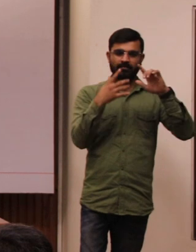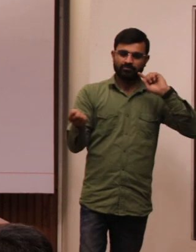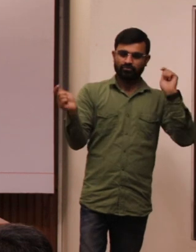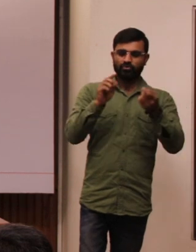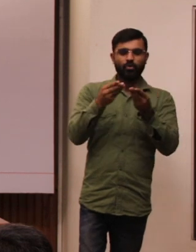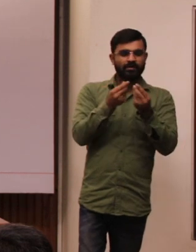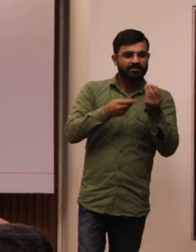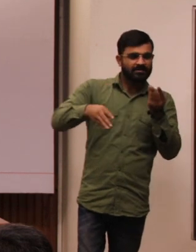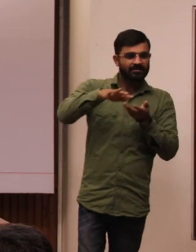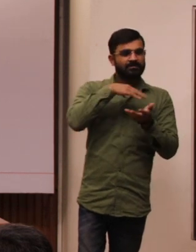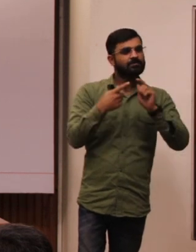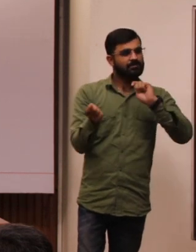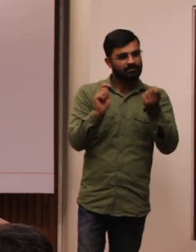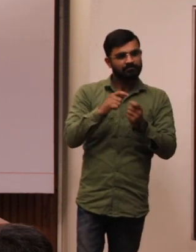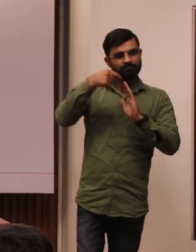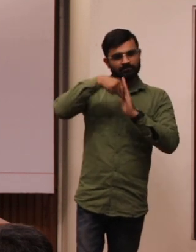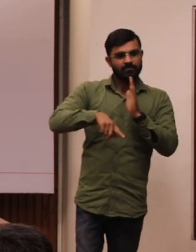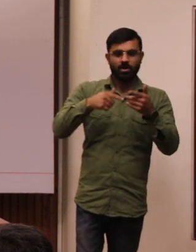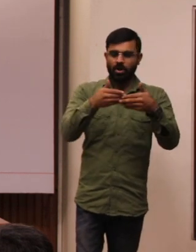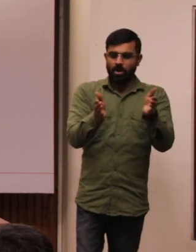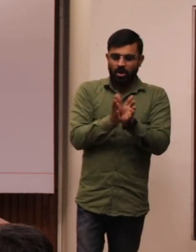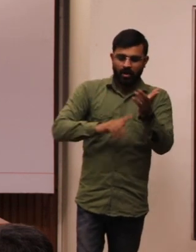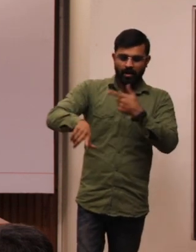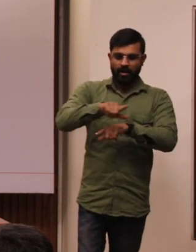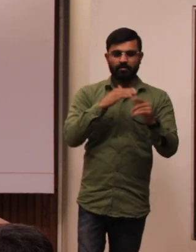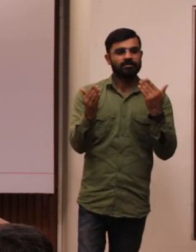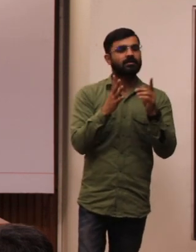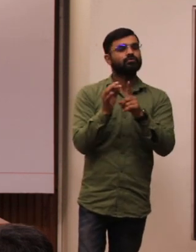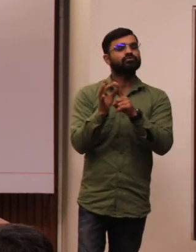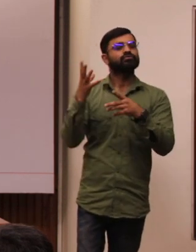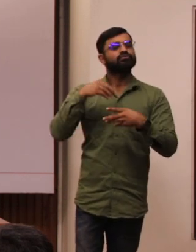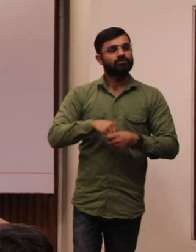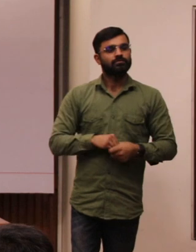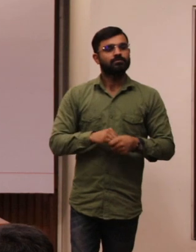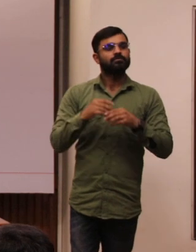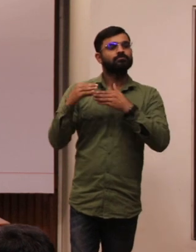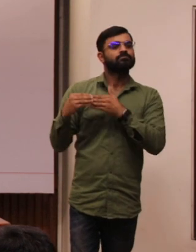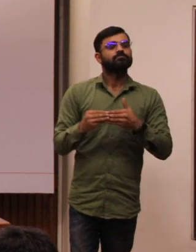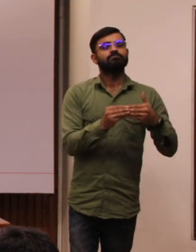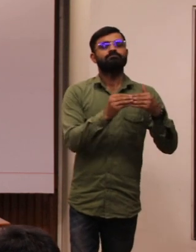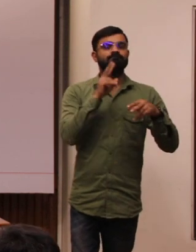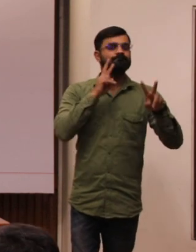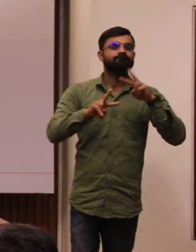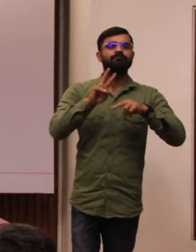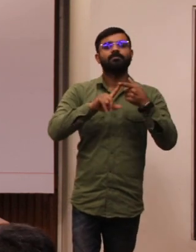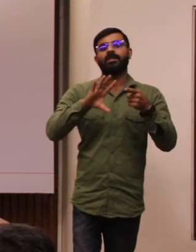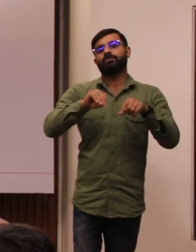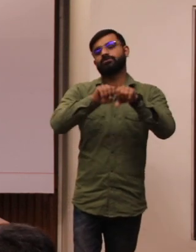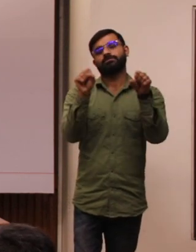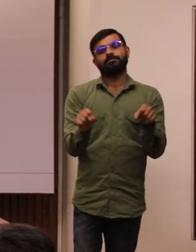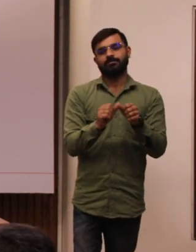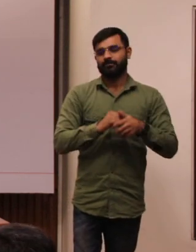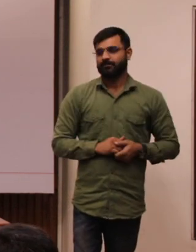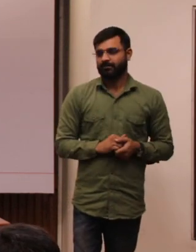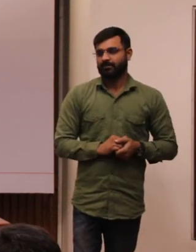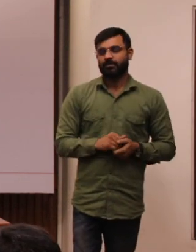soil characteristic. It can also deprive the local communities from the ecological services we derive usually from any ecosystem.